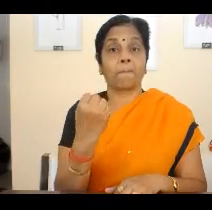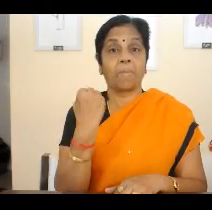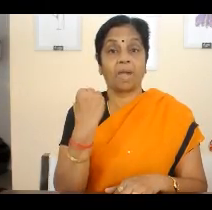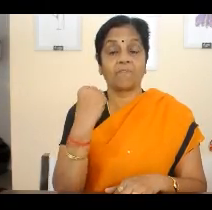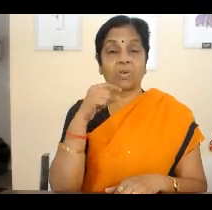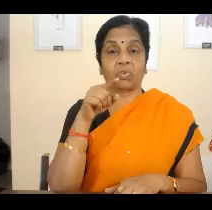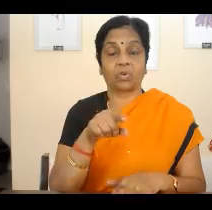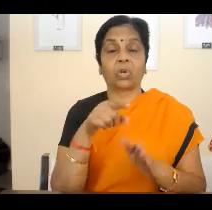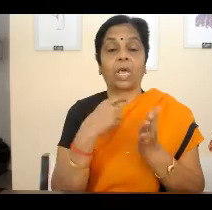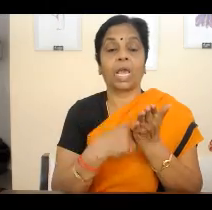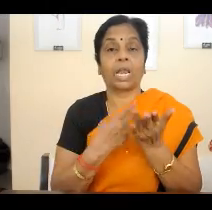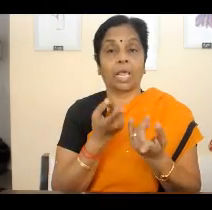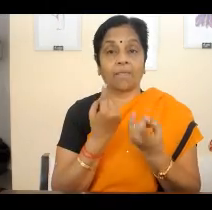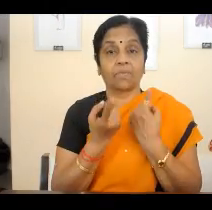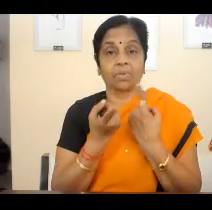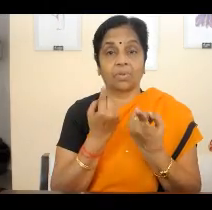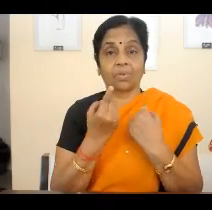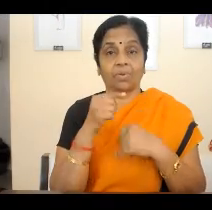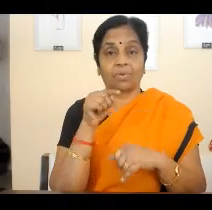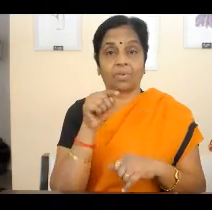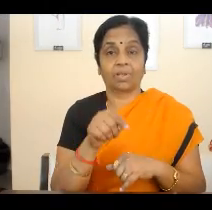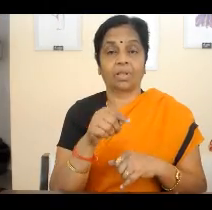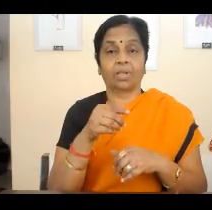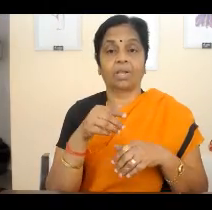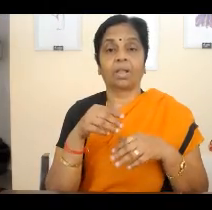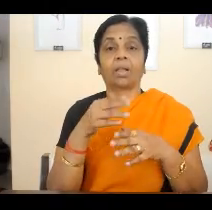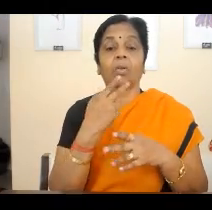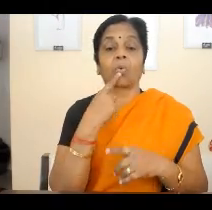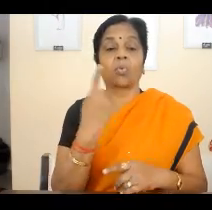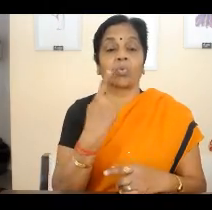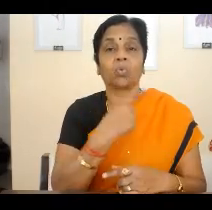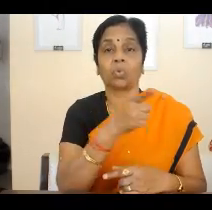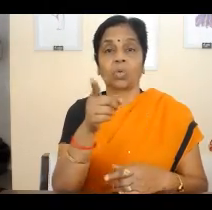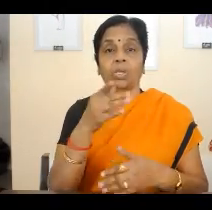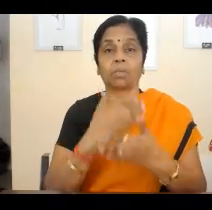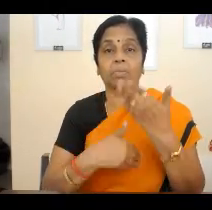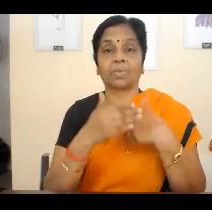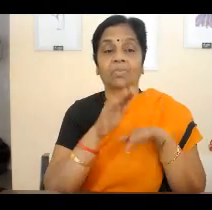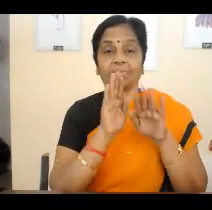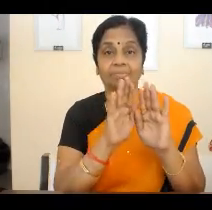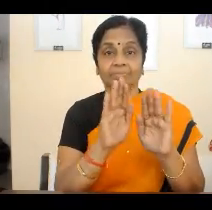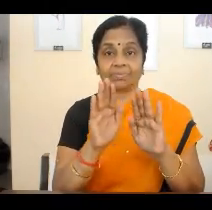review the vacancies for different disabilities.